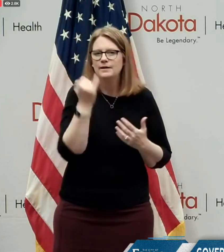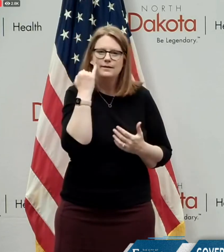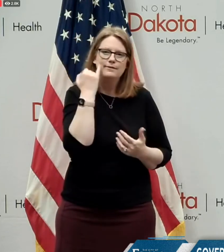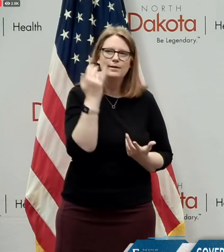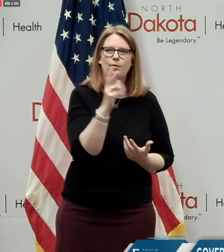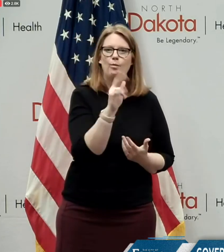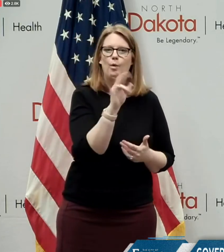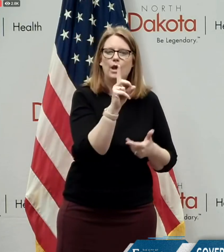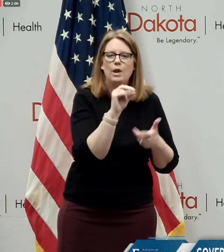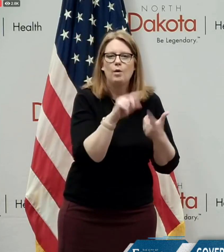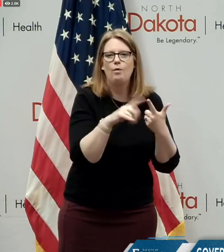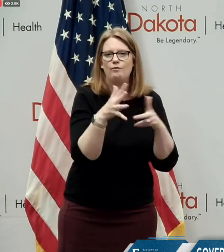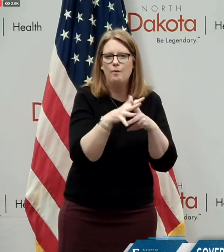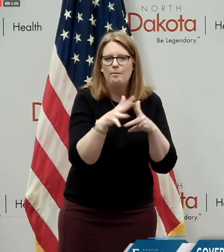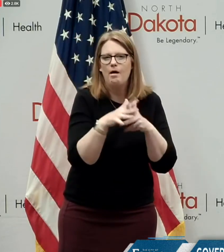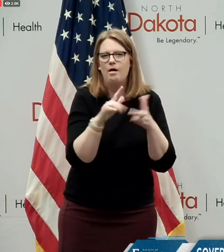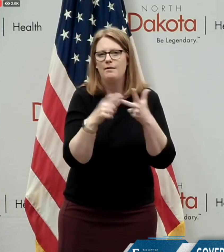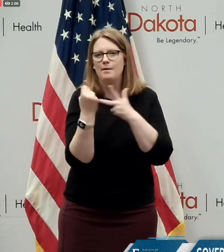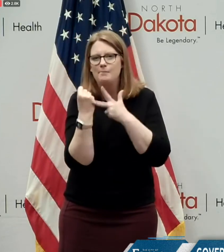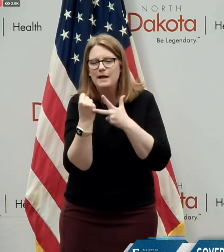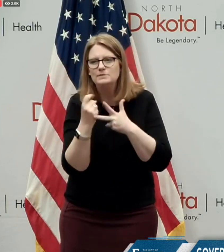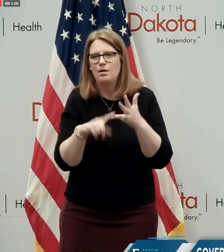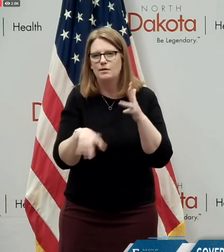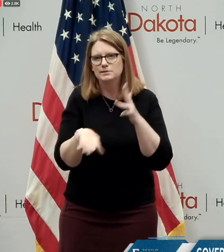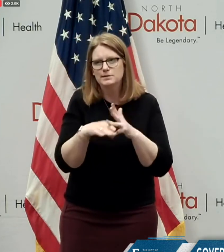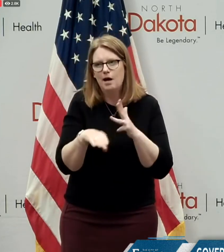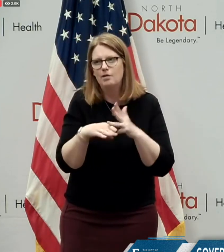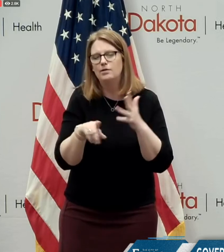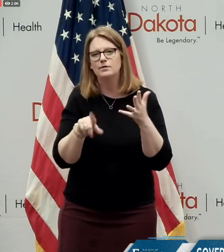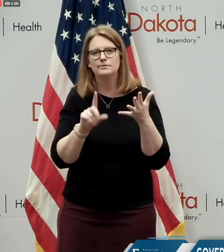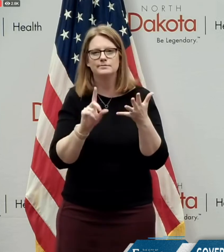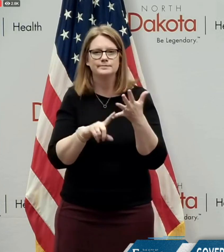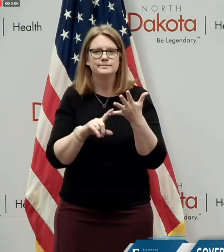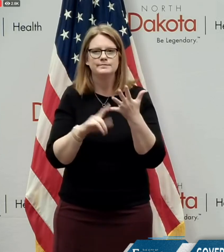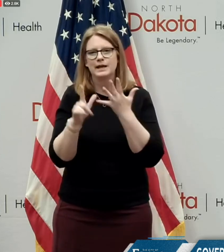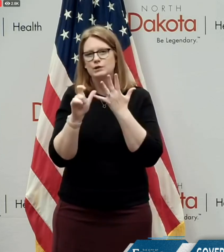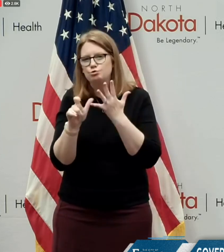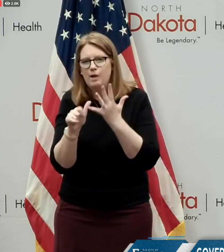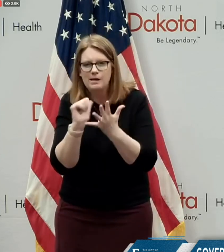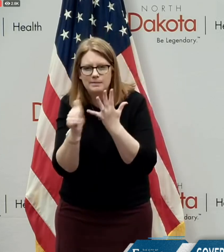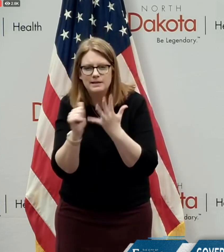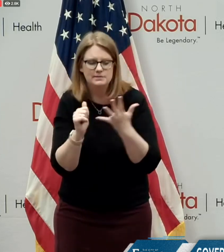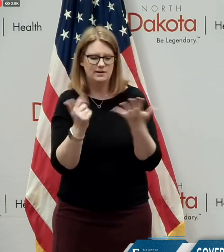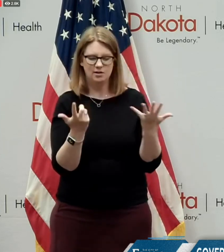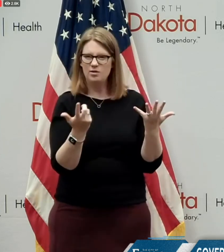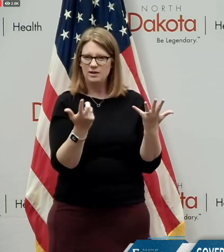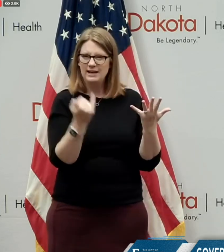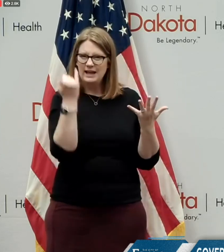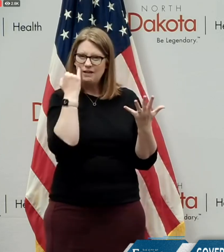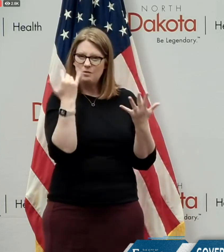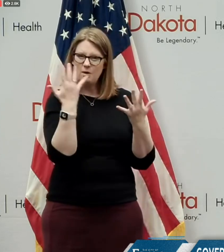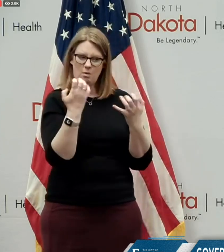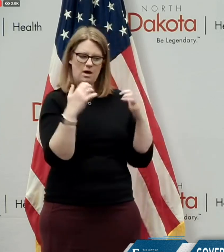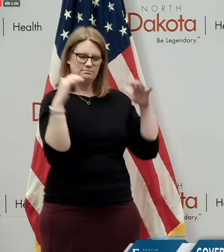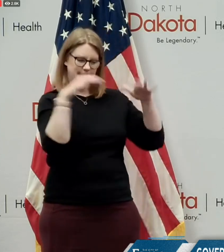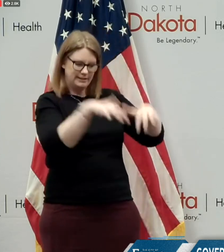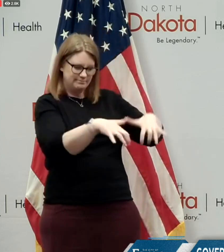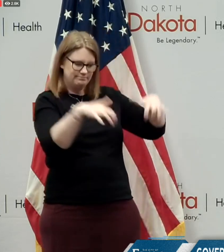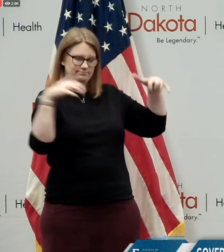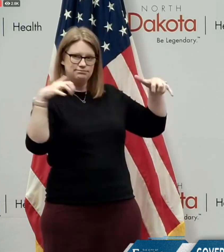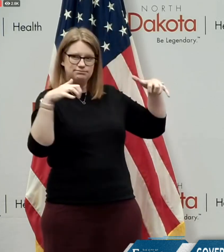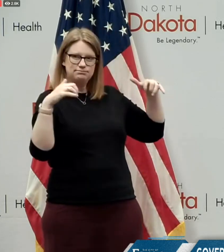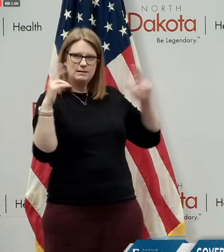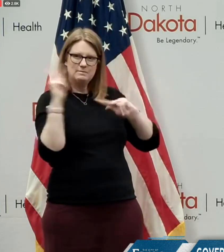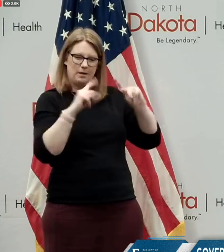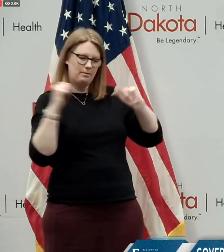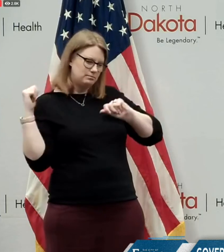baseball or soccer or track meets, whatever it is, if we want to do that, the key to getting back to that